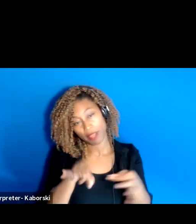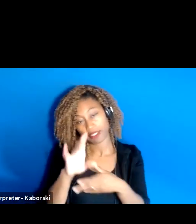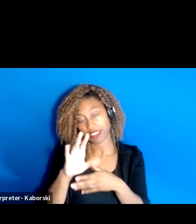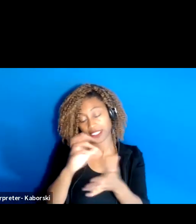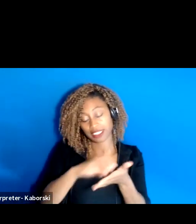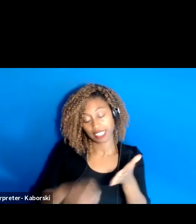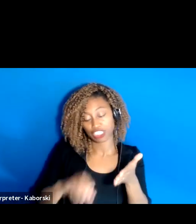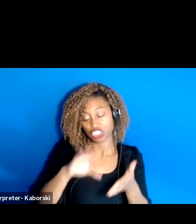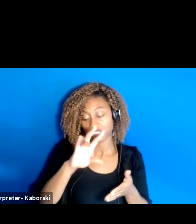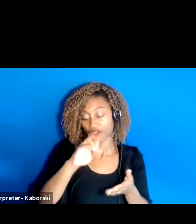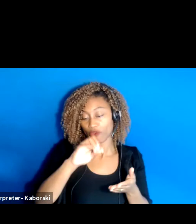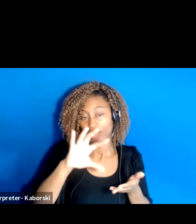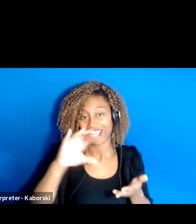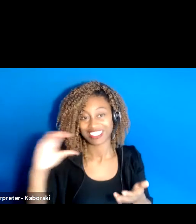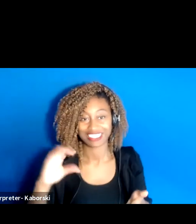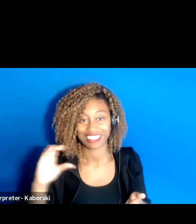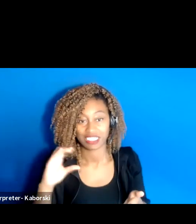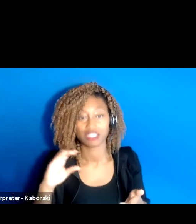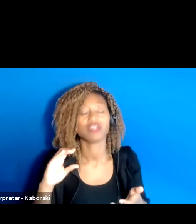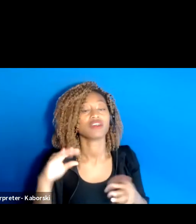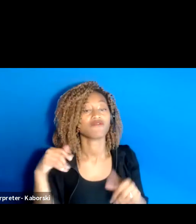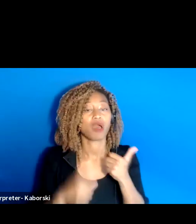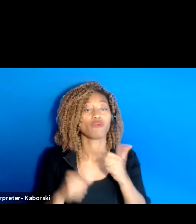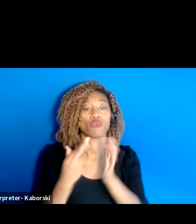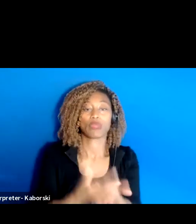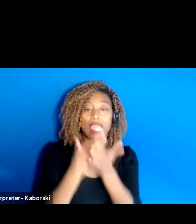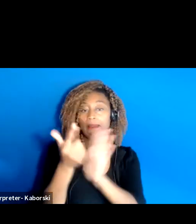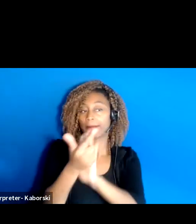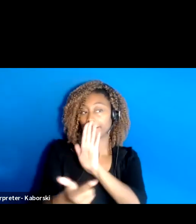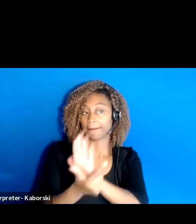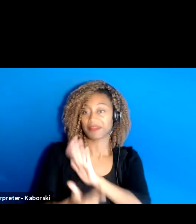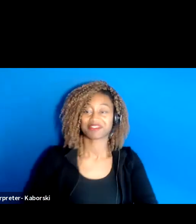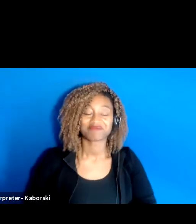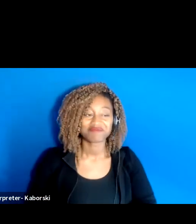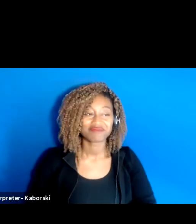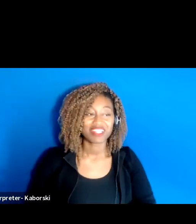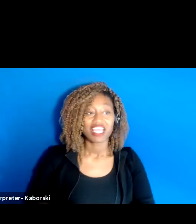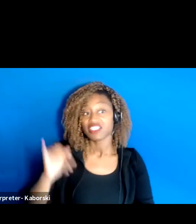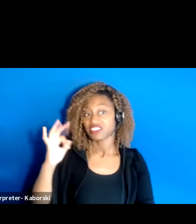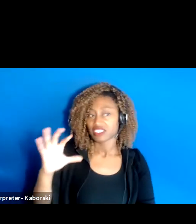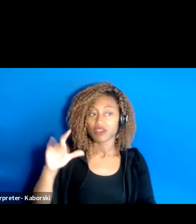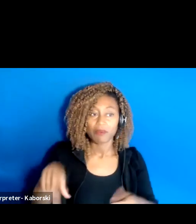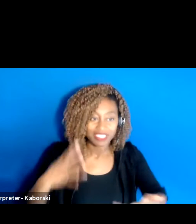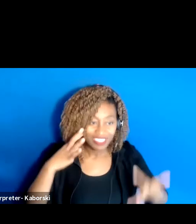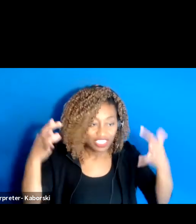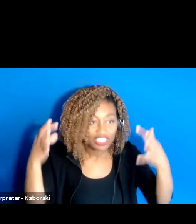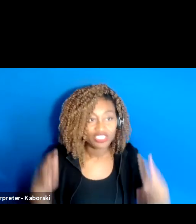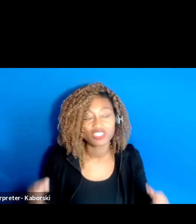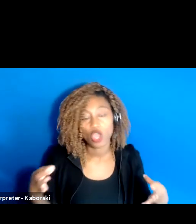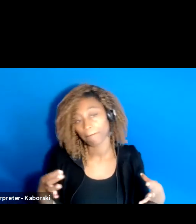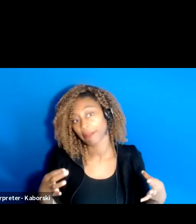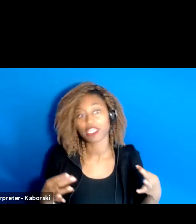Section 705C of the Act. So the silk also has to determine what